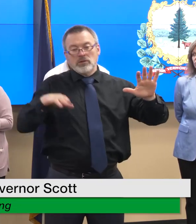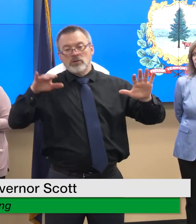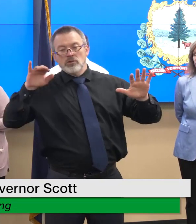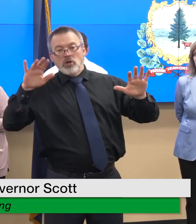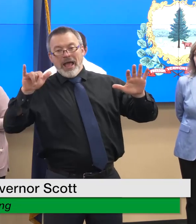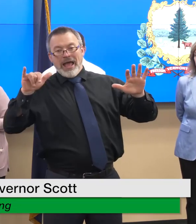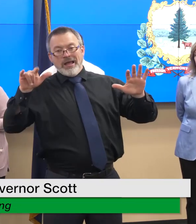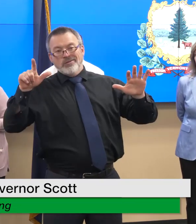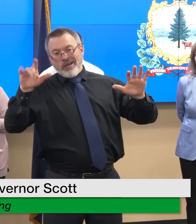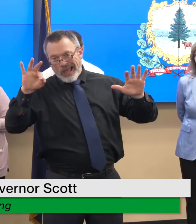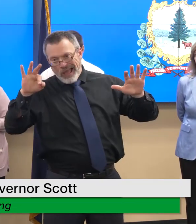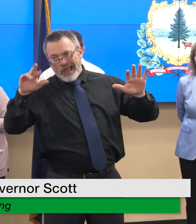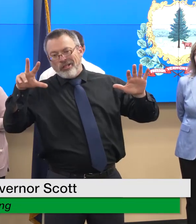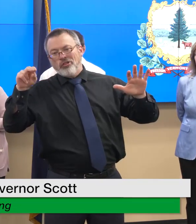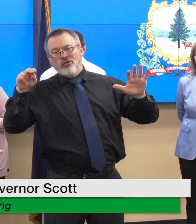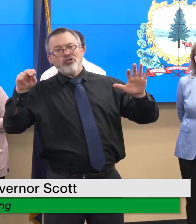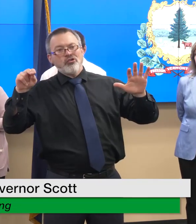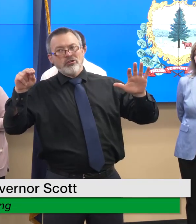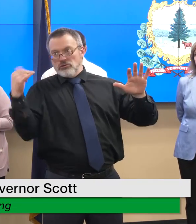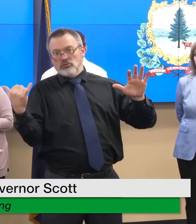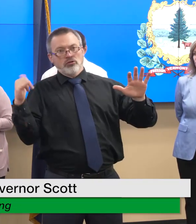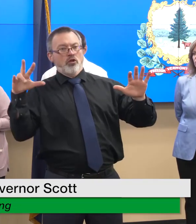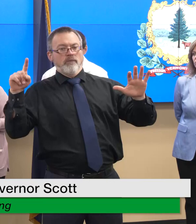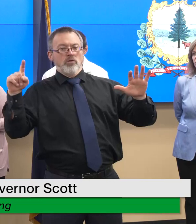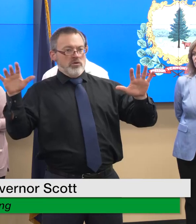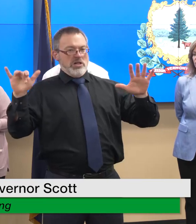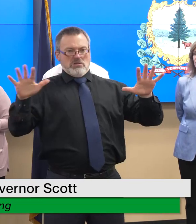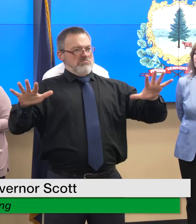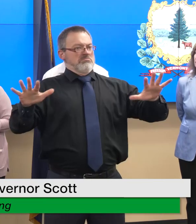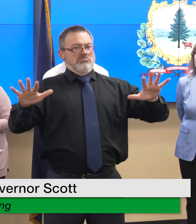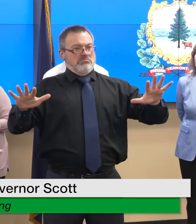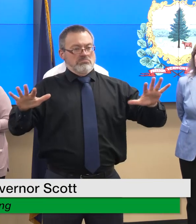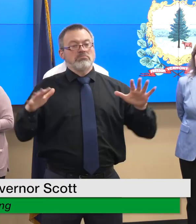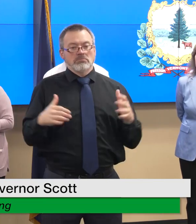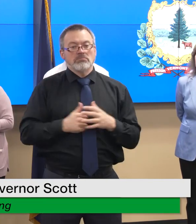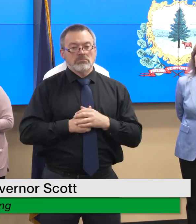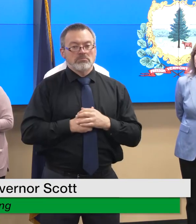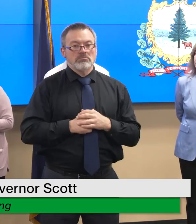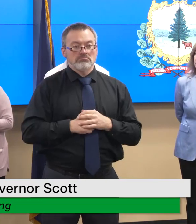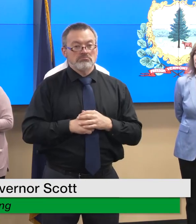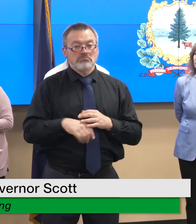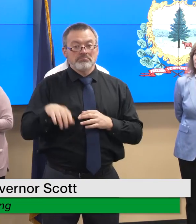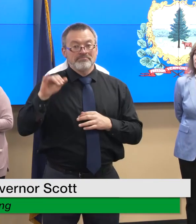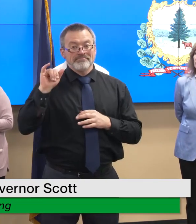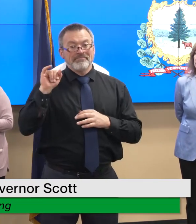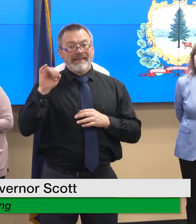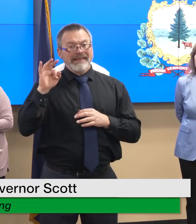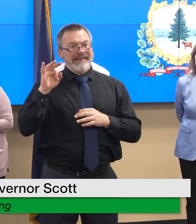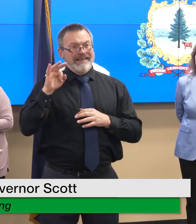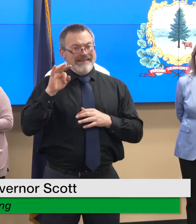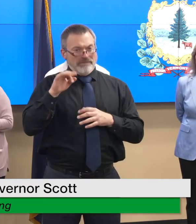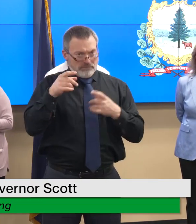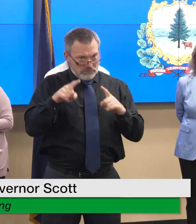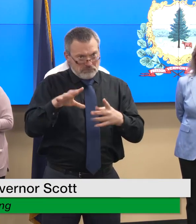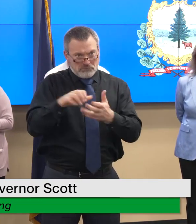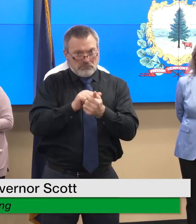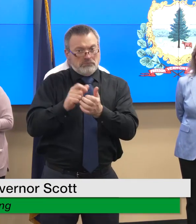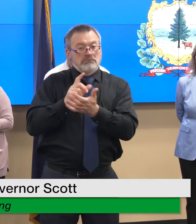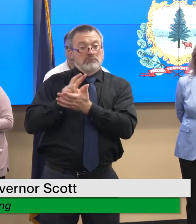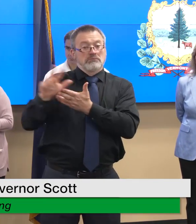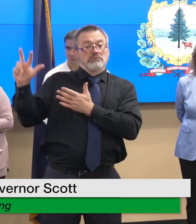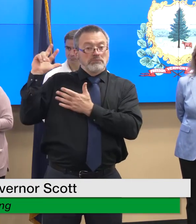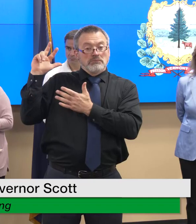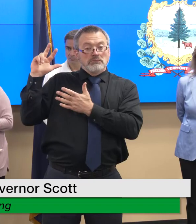July 29th to 30th event. If you sustained damage 3 weeks ago and now have